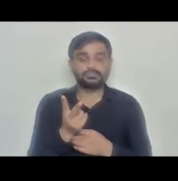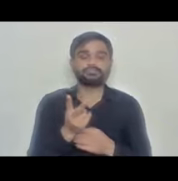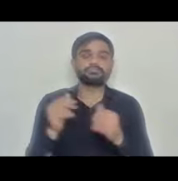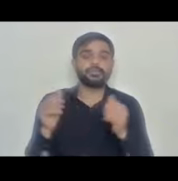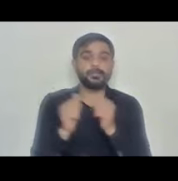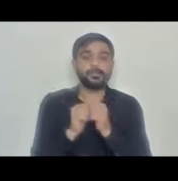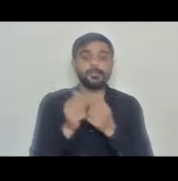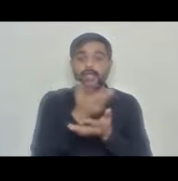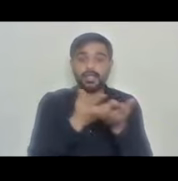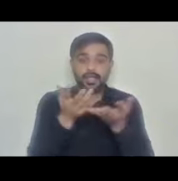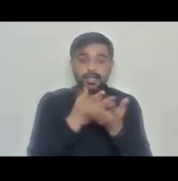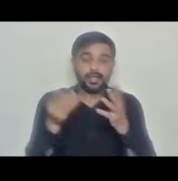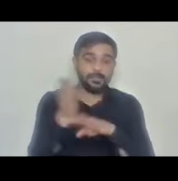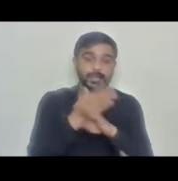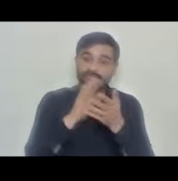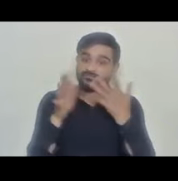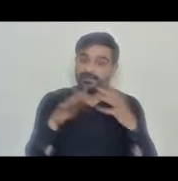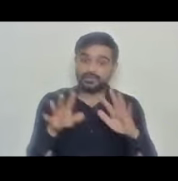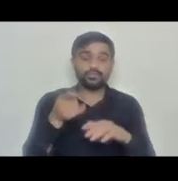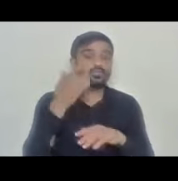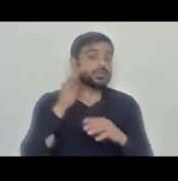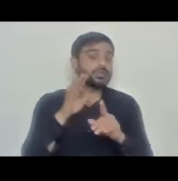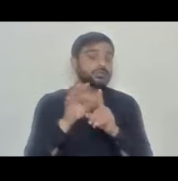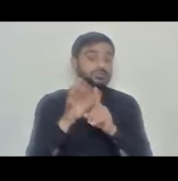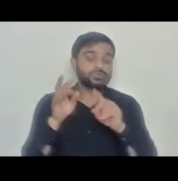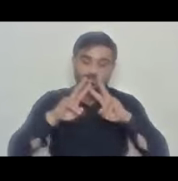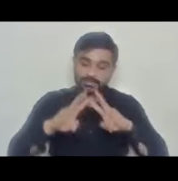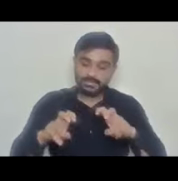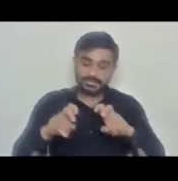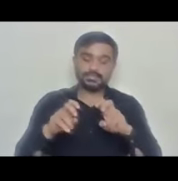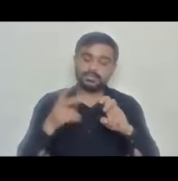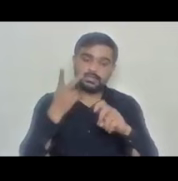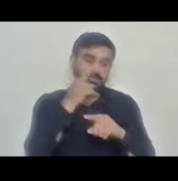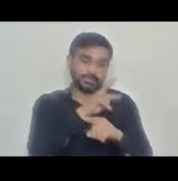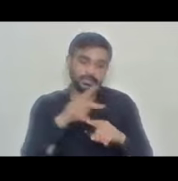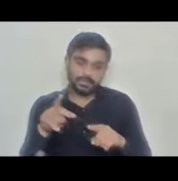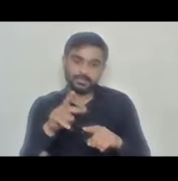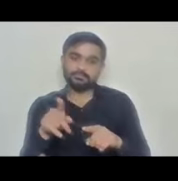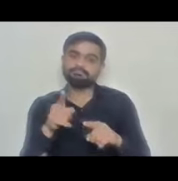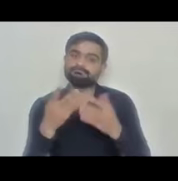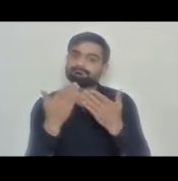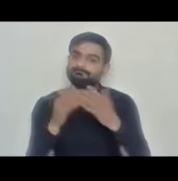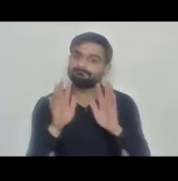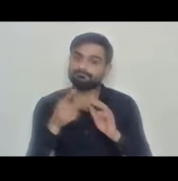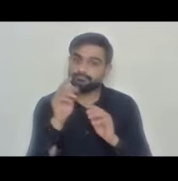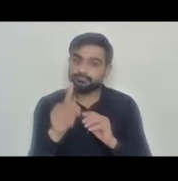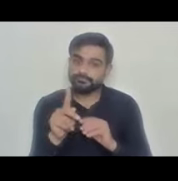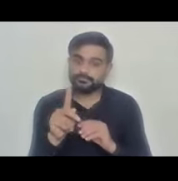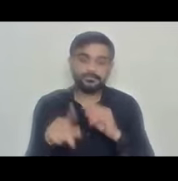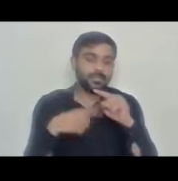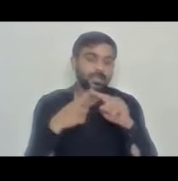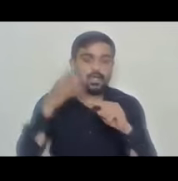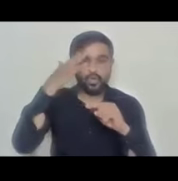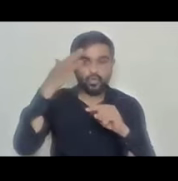the discourse that has been done. So when you do your literature review, you would read about the studies, okay, about what